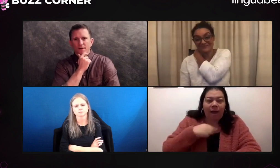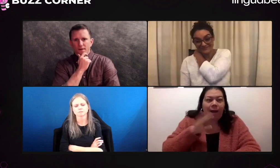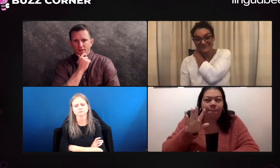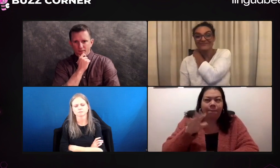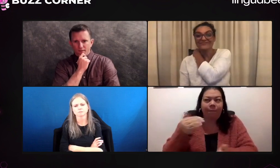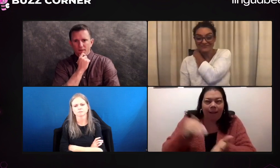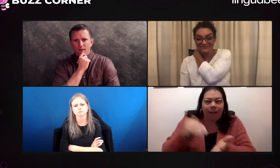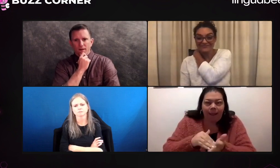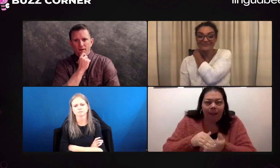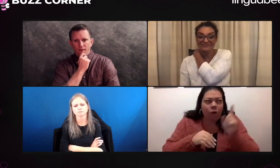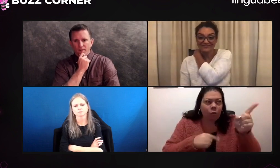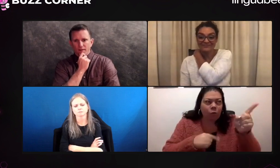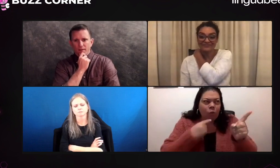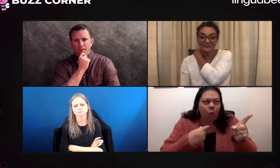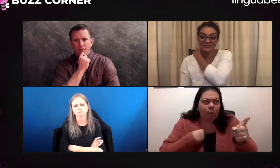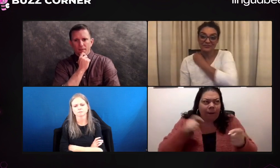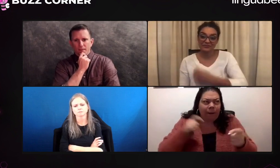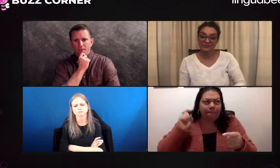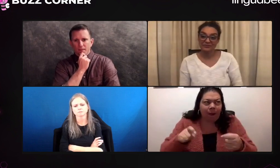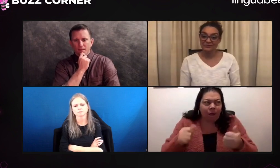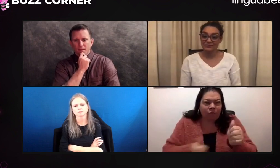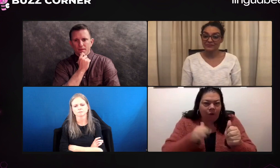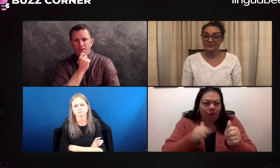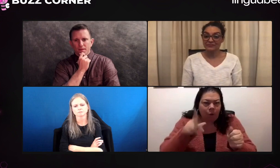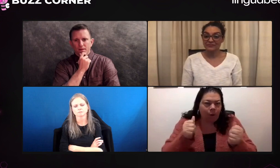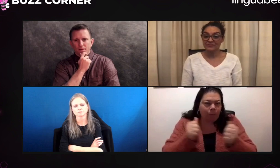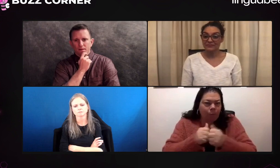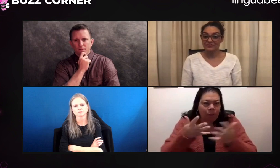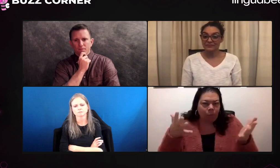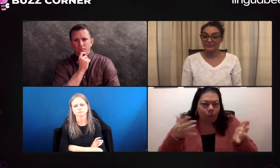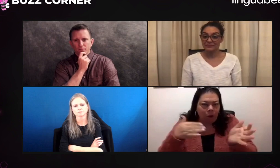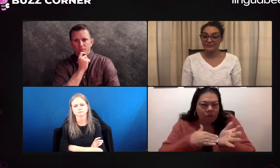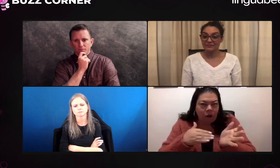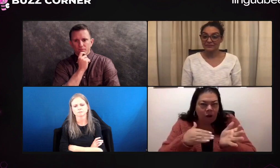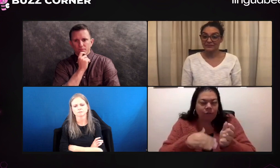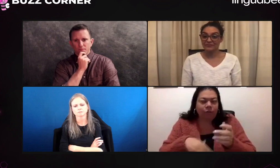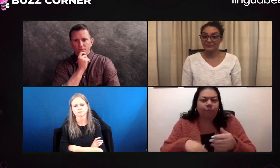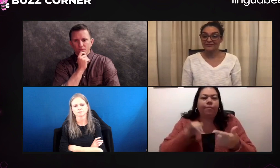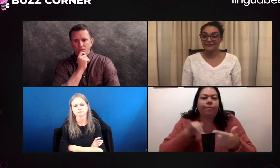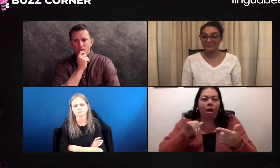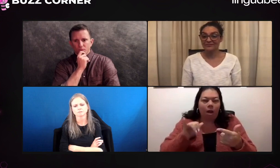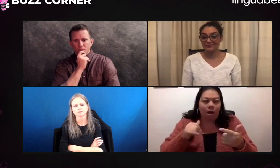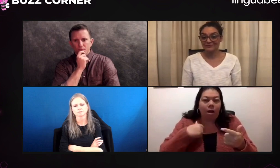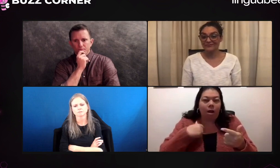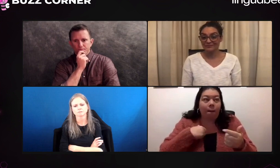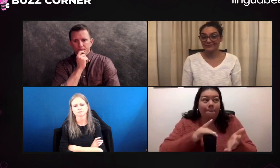the interpreter said? That was eye-opening to a lot of people when I recommend to do that.